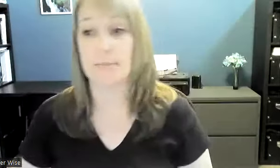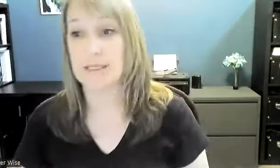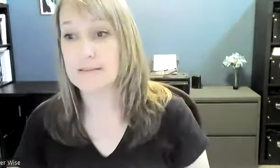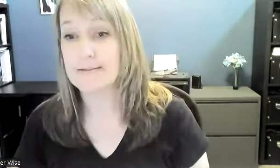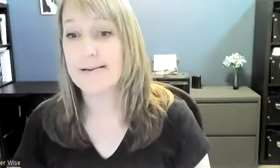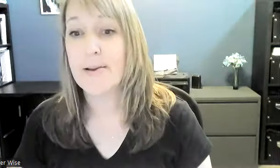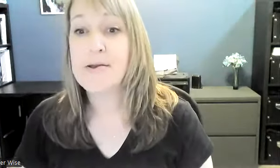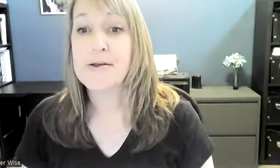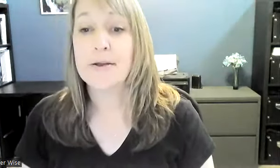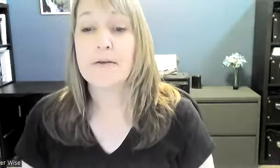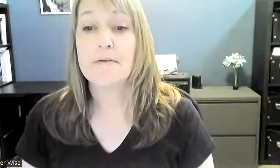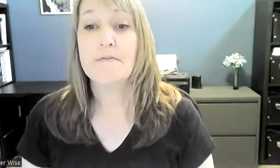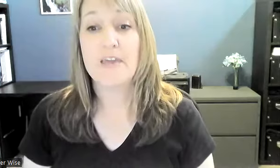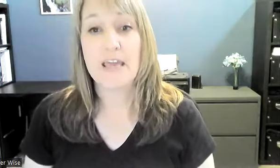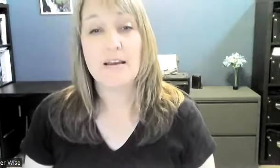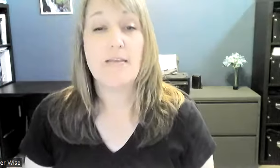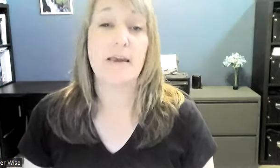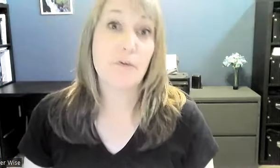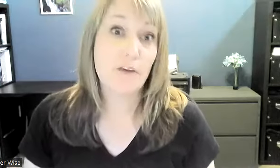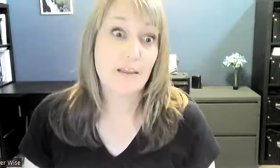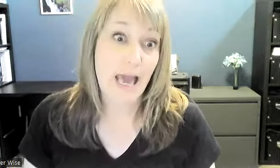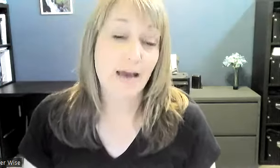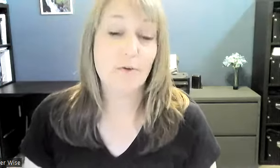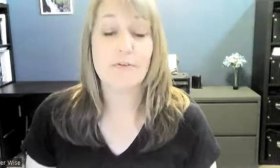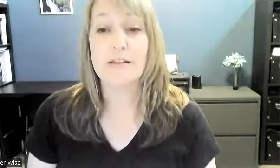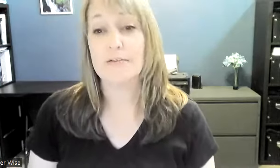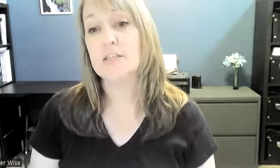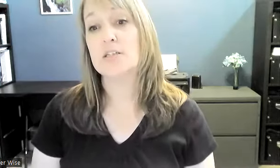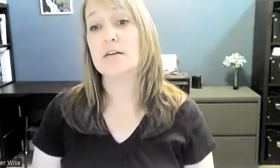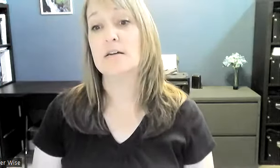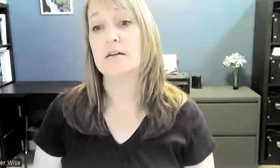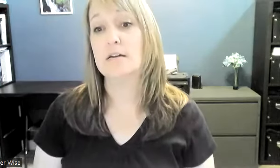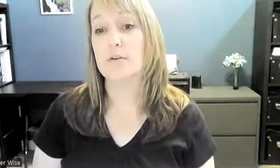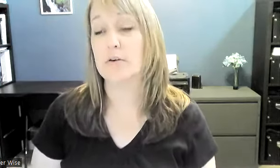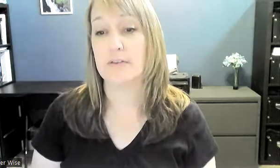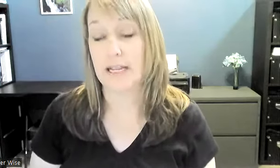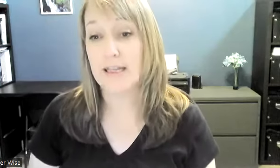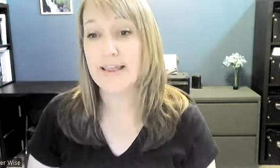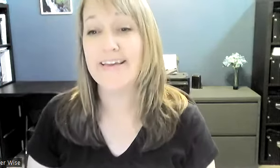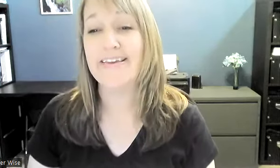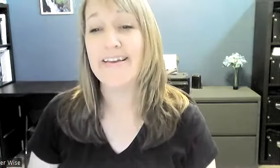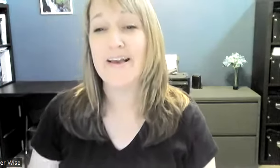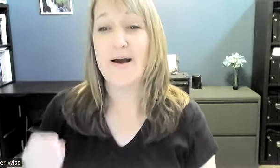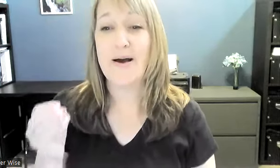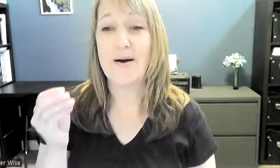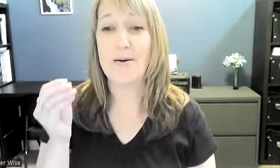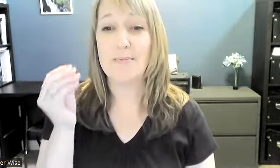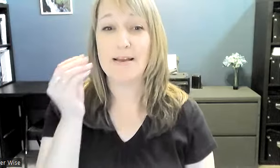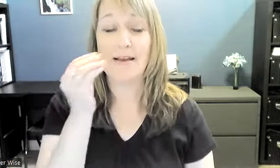it. Feed, like if you feed the cat or feed the fish or feed anything,